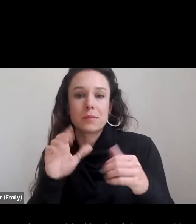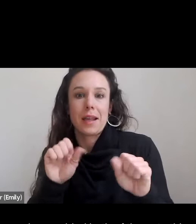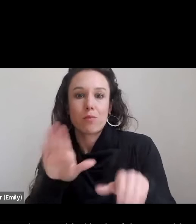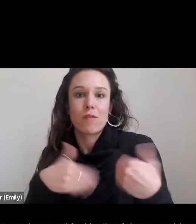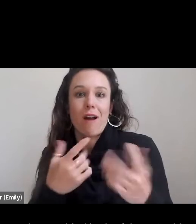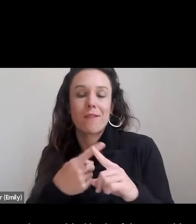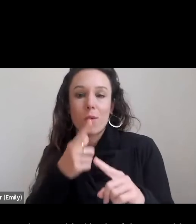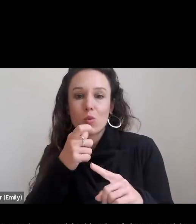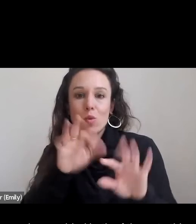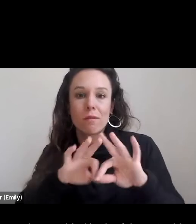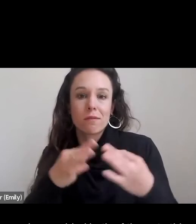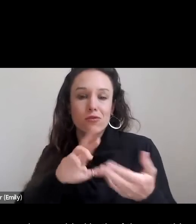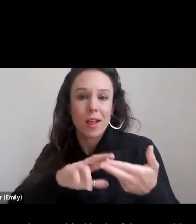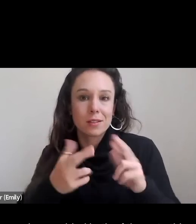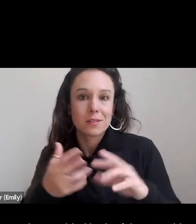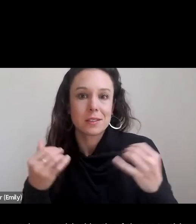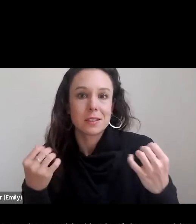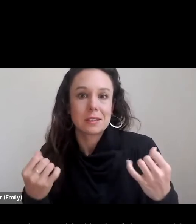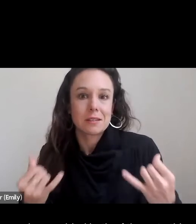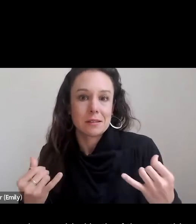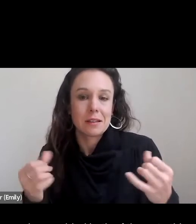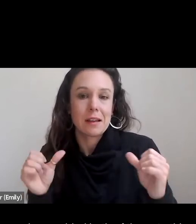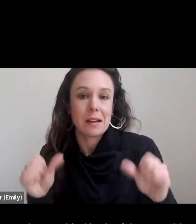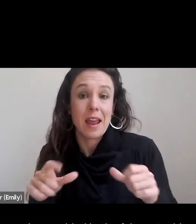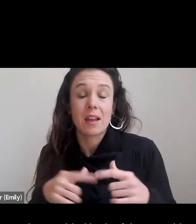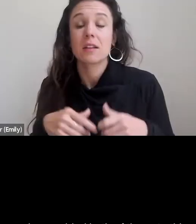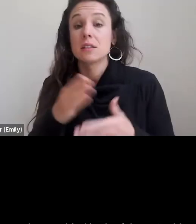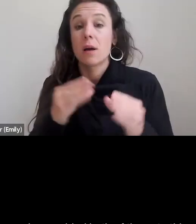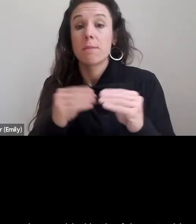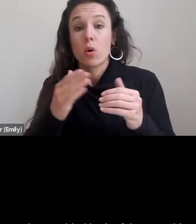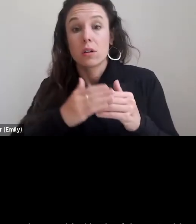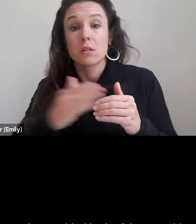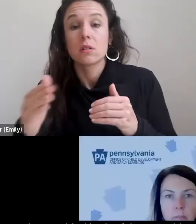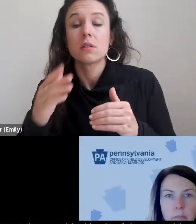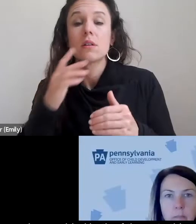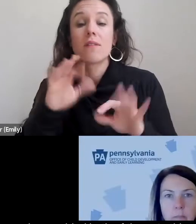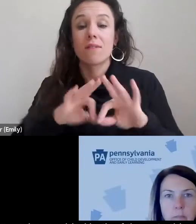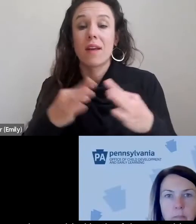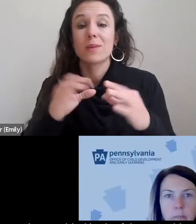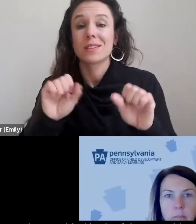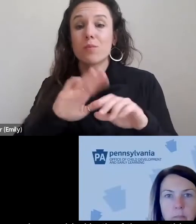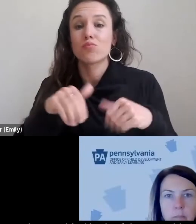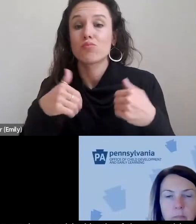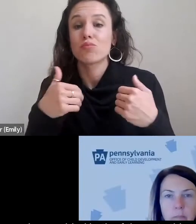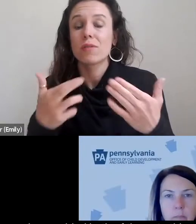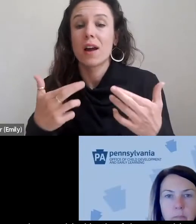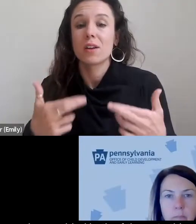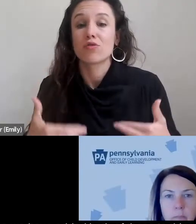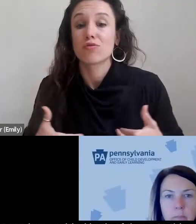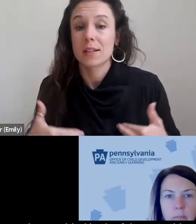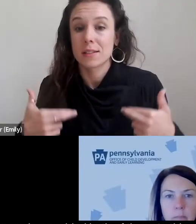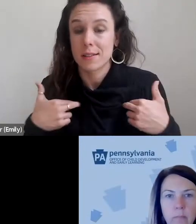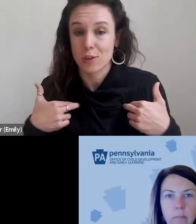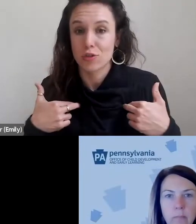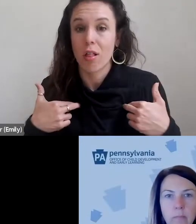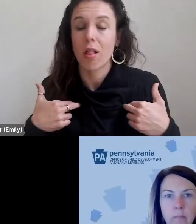we expanded some of that even further, allowing families to provide residential habilitation. So that was a